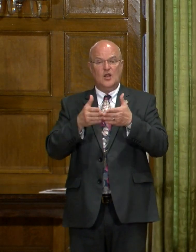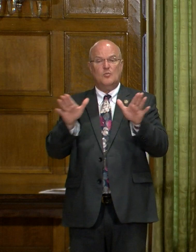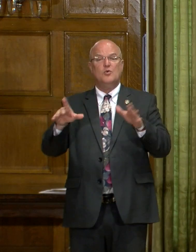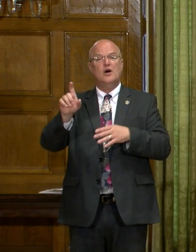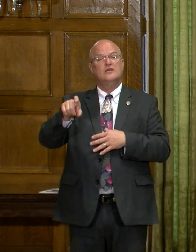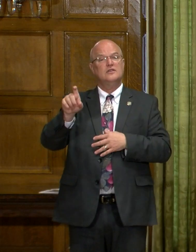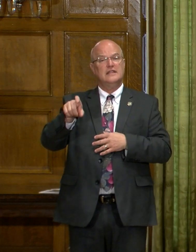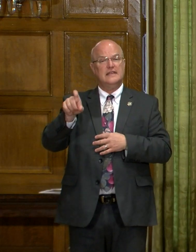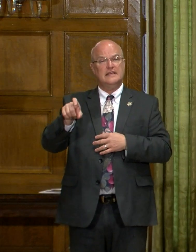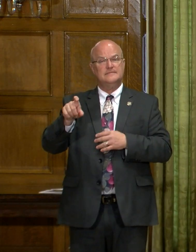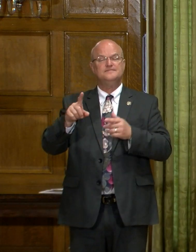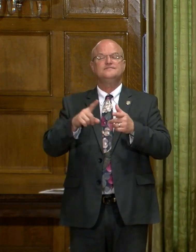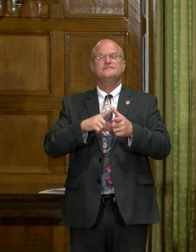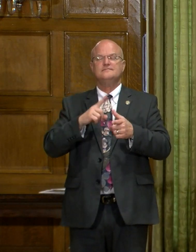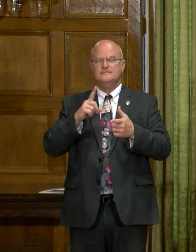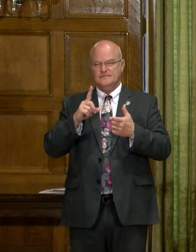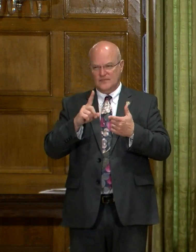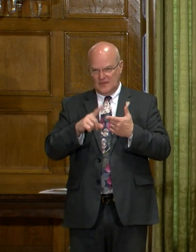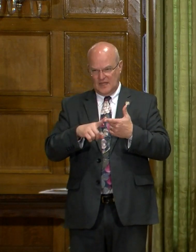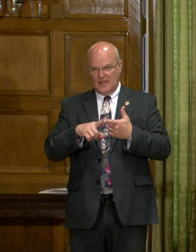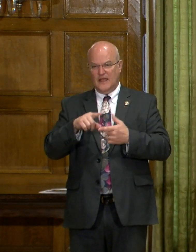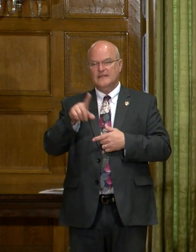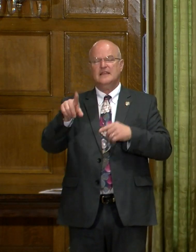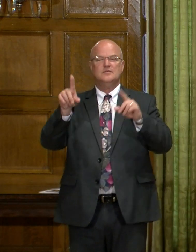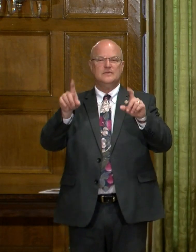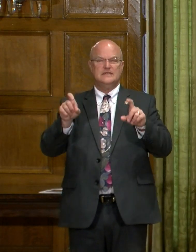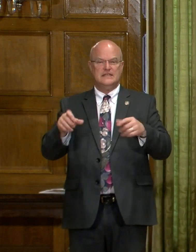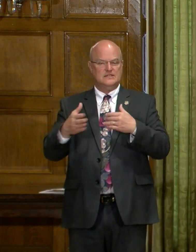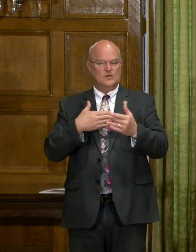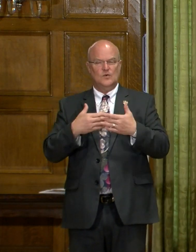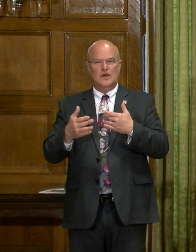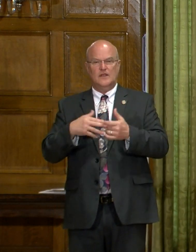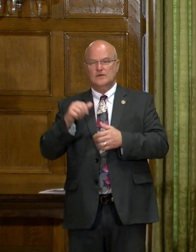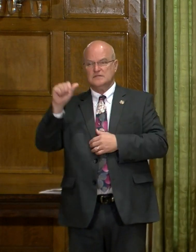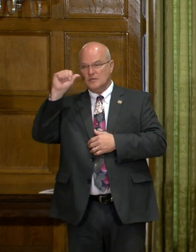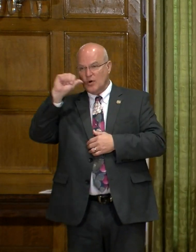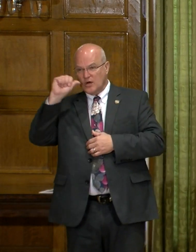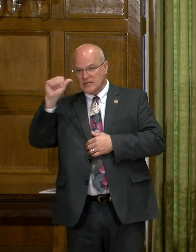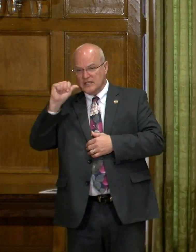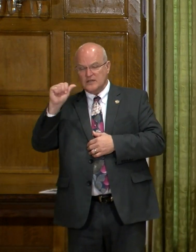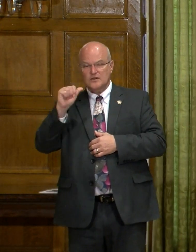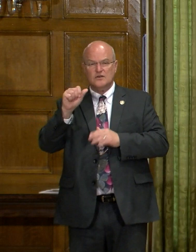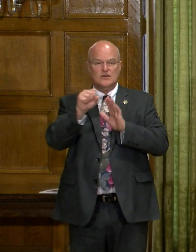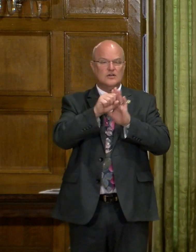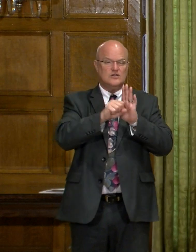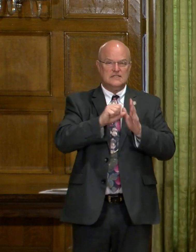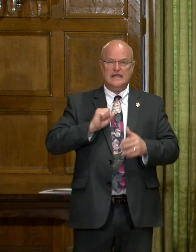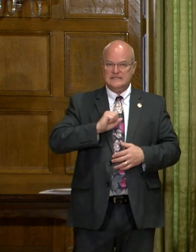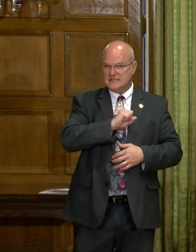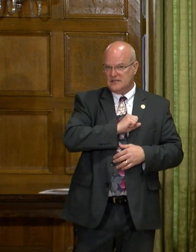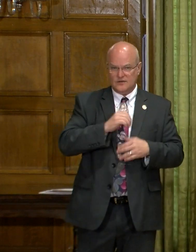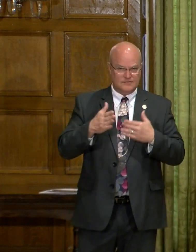broader need, then they should be tested, whether it's a bartender or whether it's a state senator.